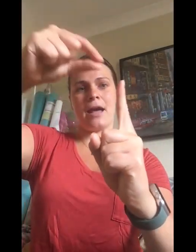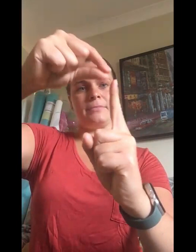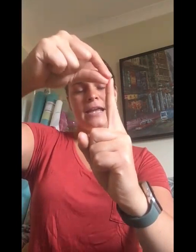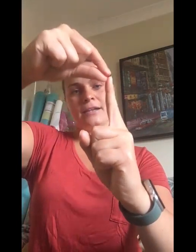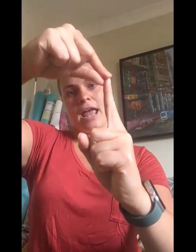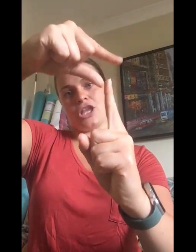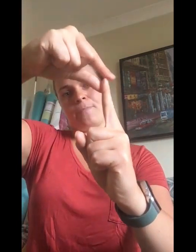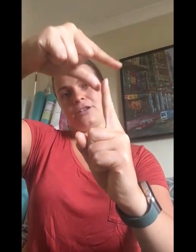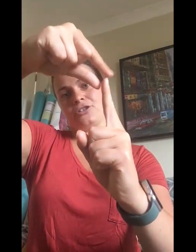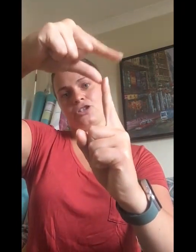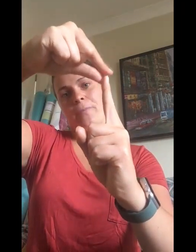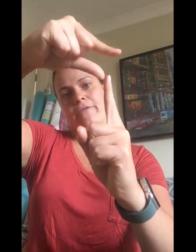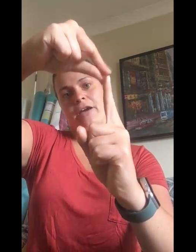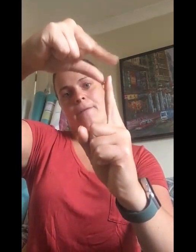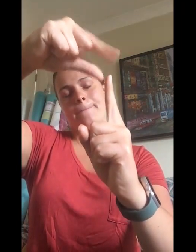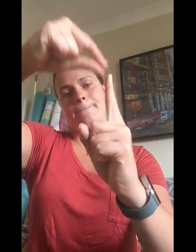comes in, and you pinch the top of your finger. P.